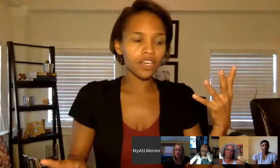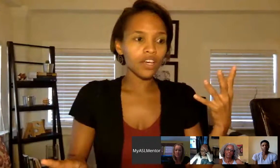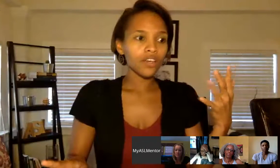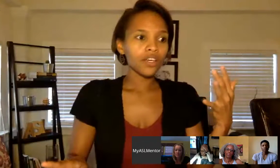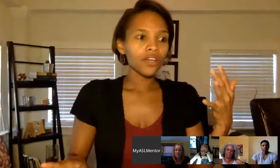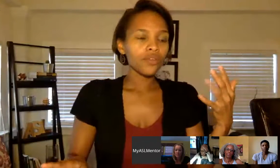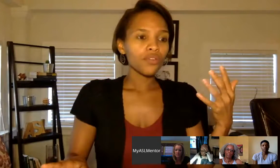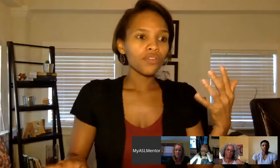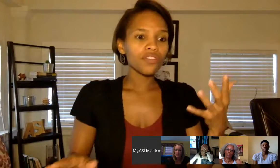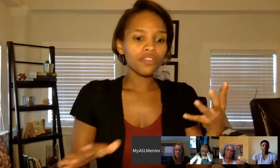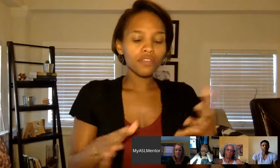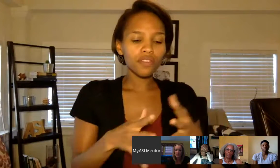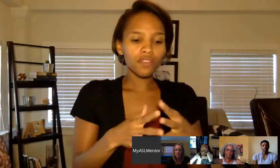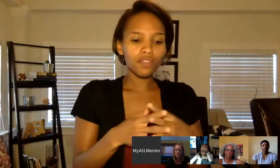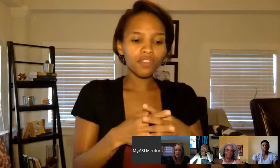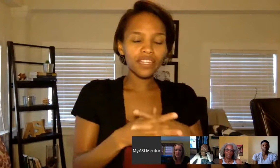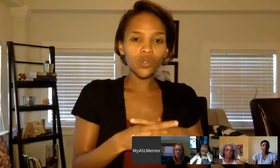was